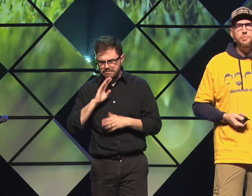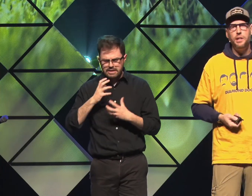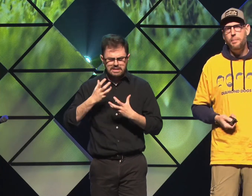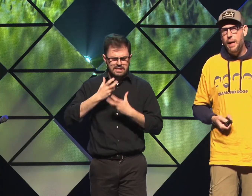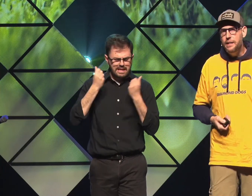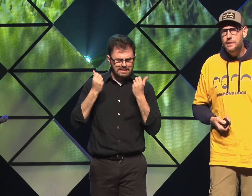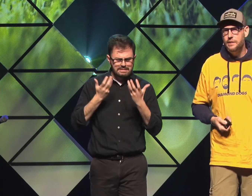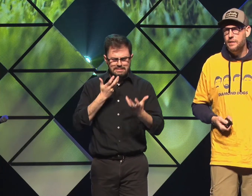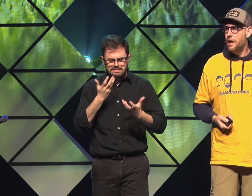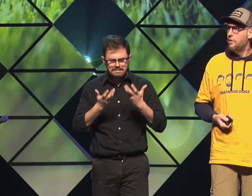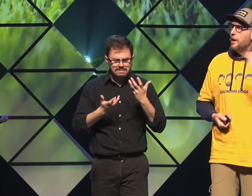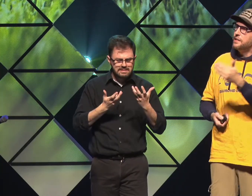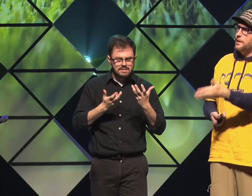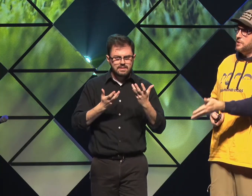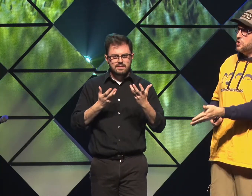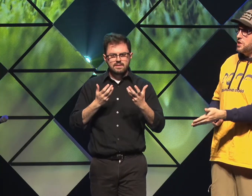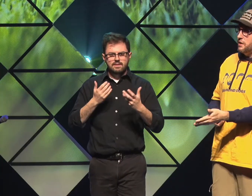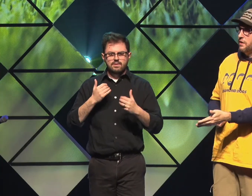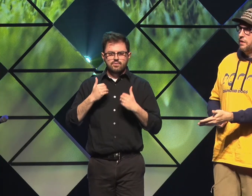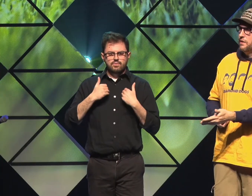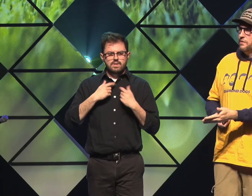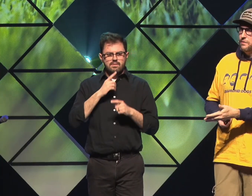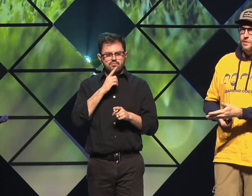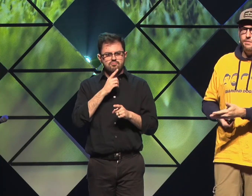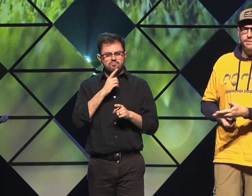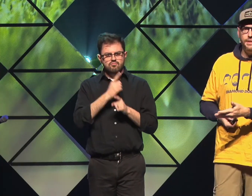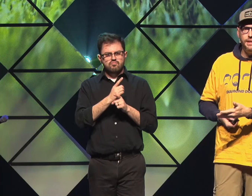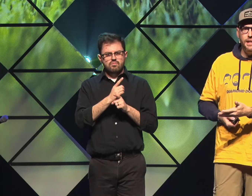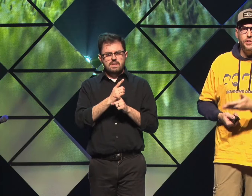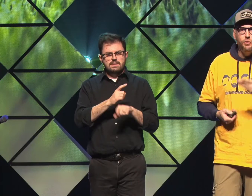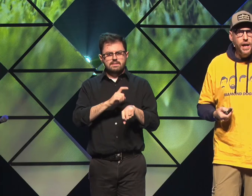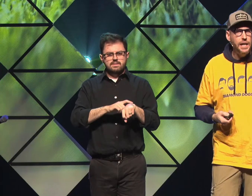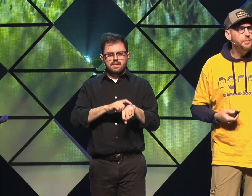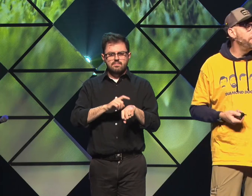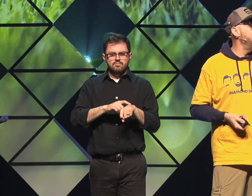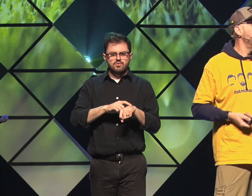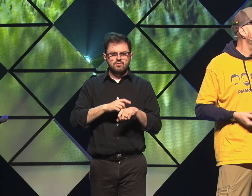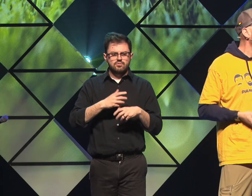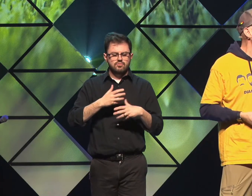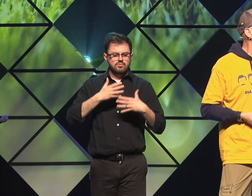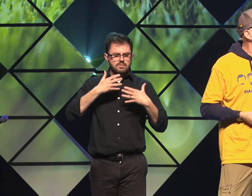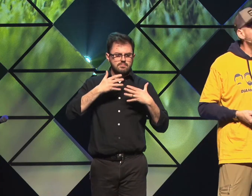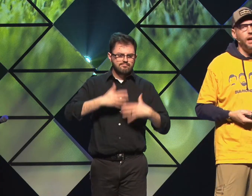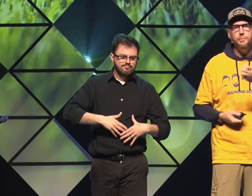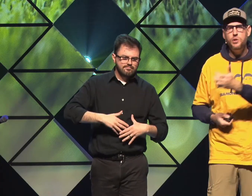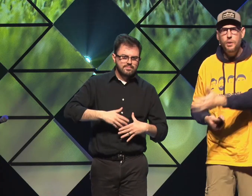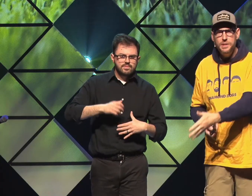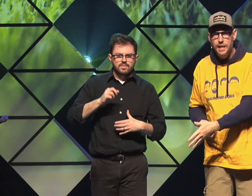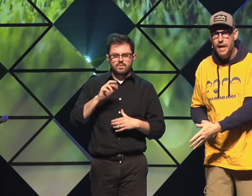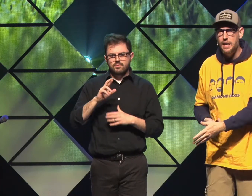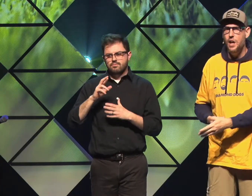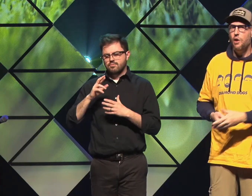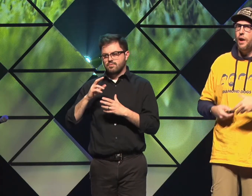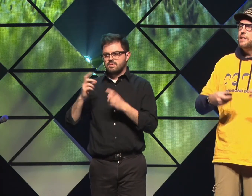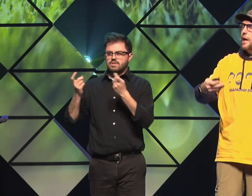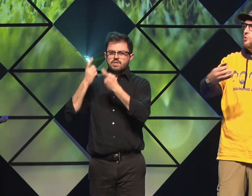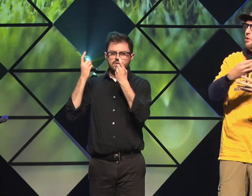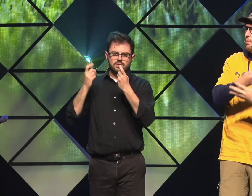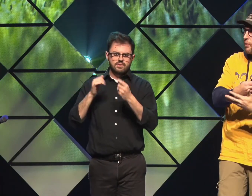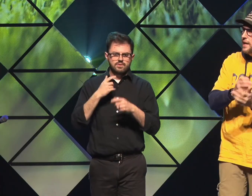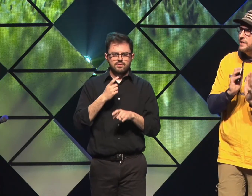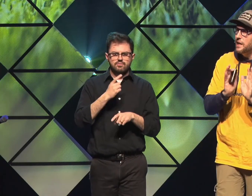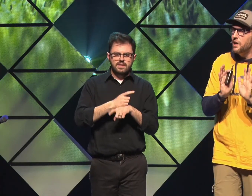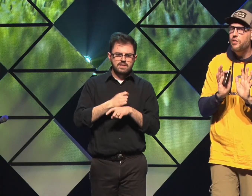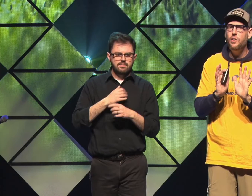right time to lament and a right time to cheer. There's a right time to make love and a right time to abstain, a right time